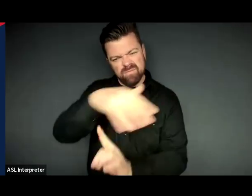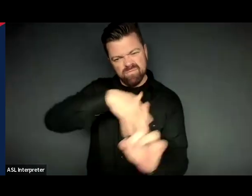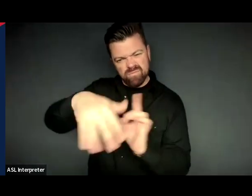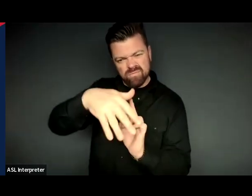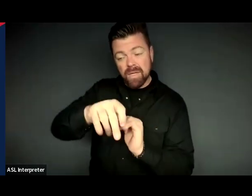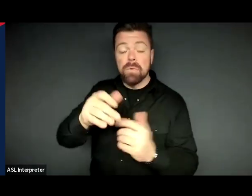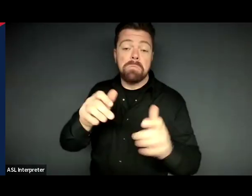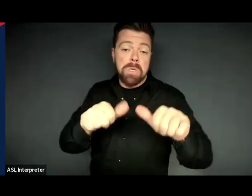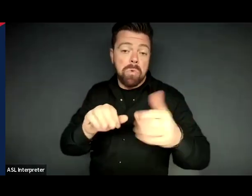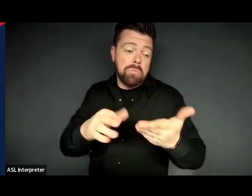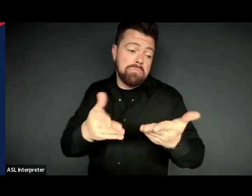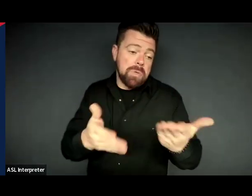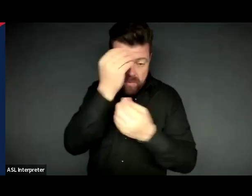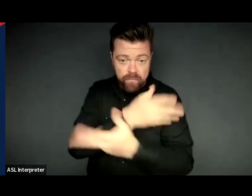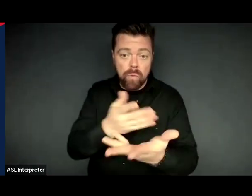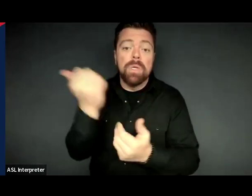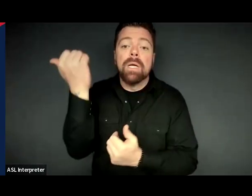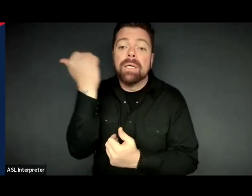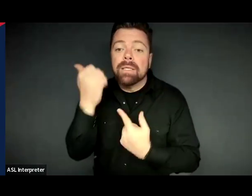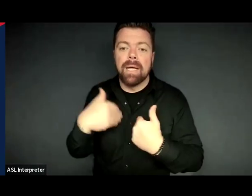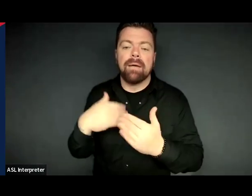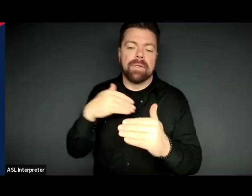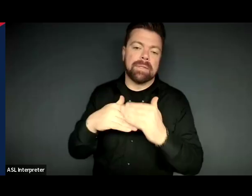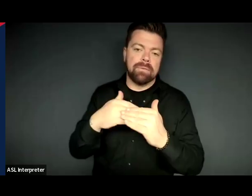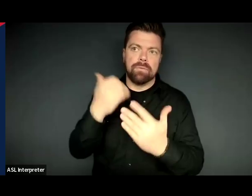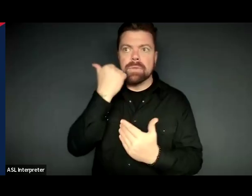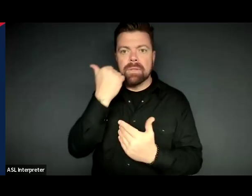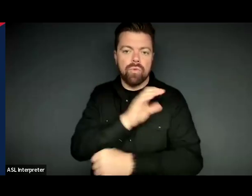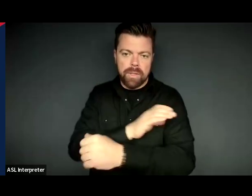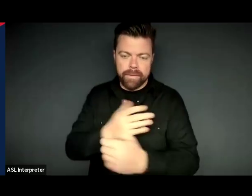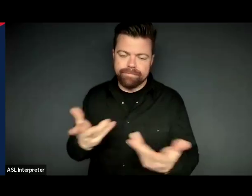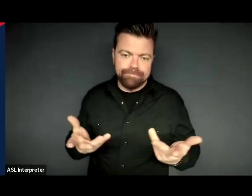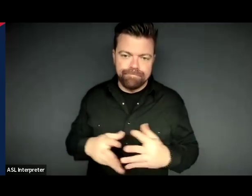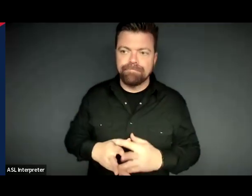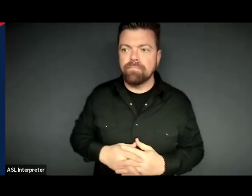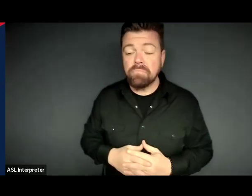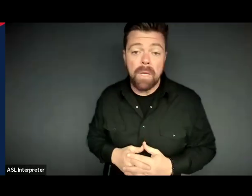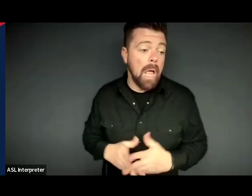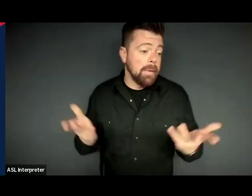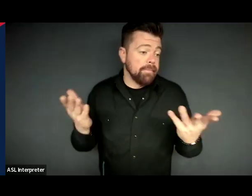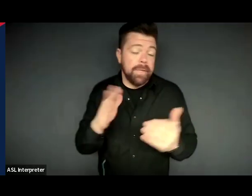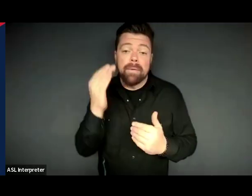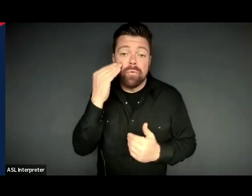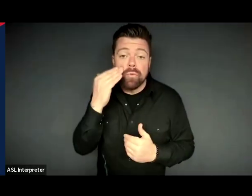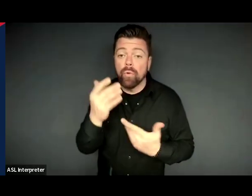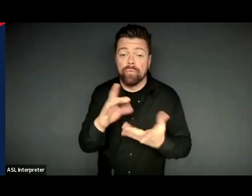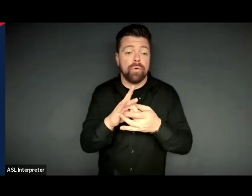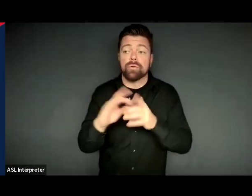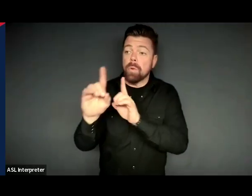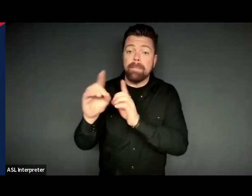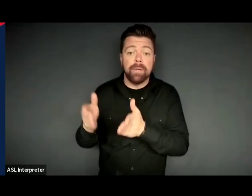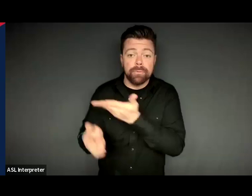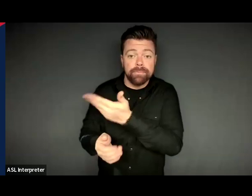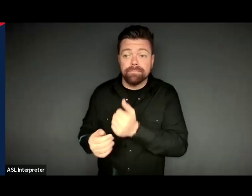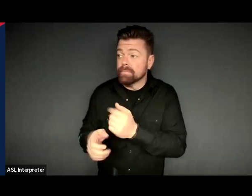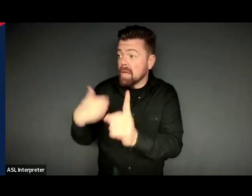you a dentist in your area that has an accessible dental clinic. I mean, you just never know with these mentors, and they have